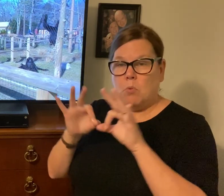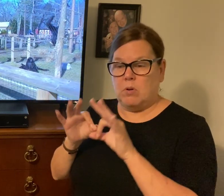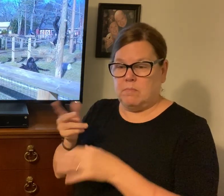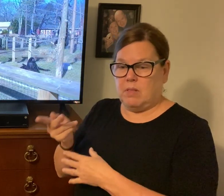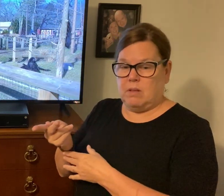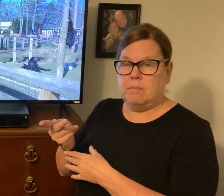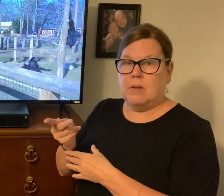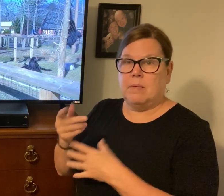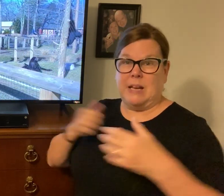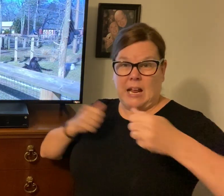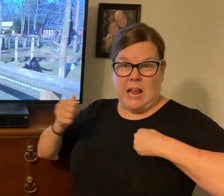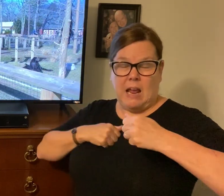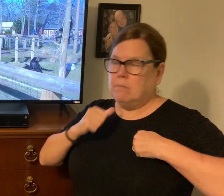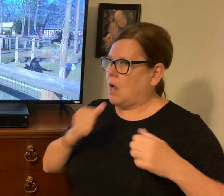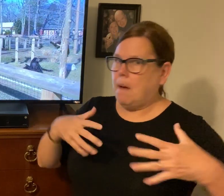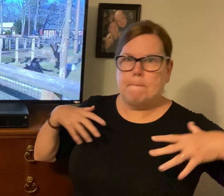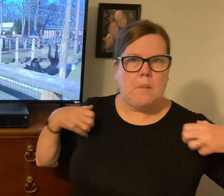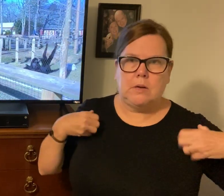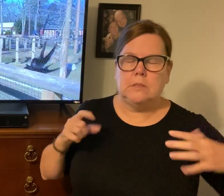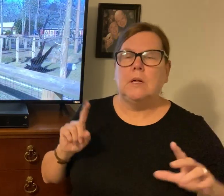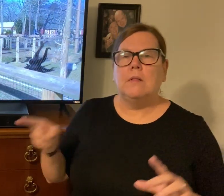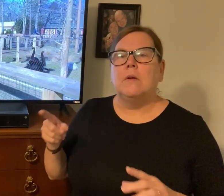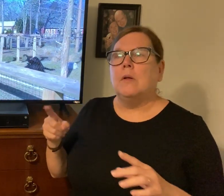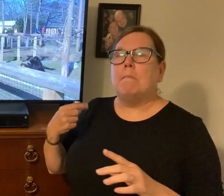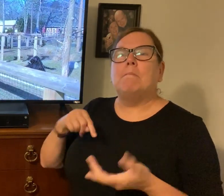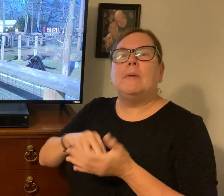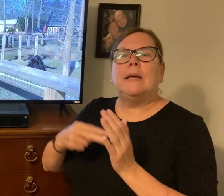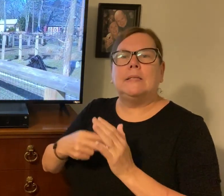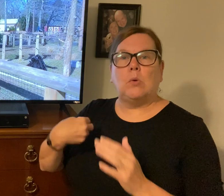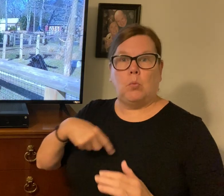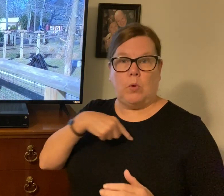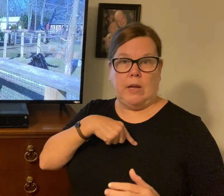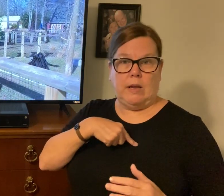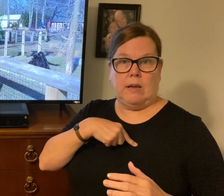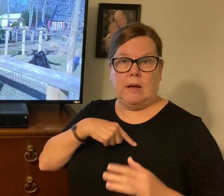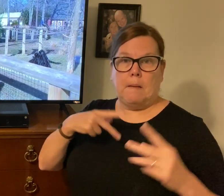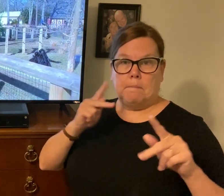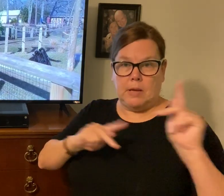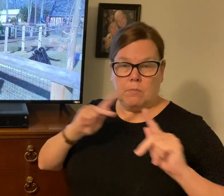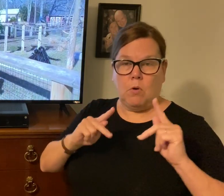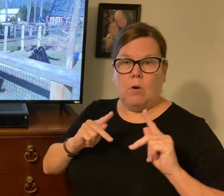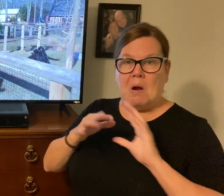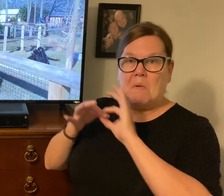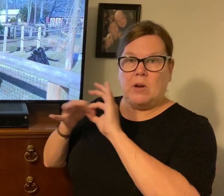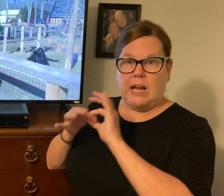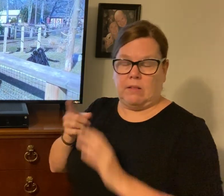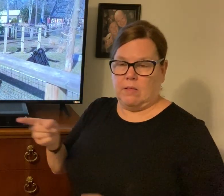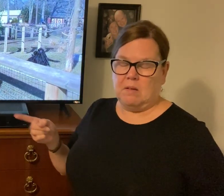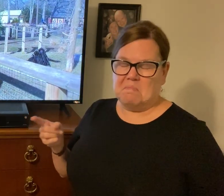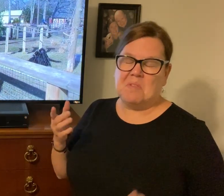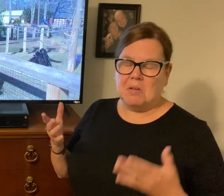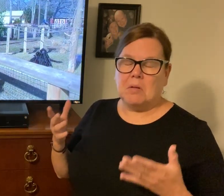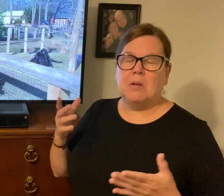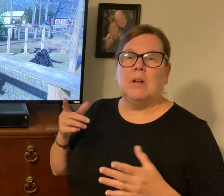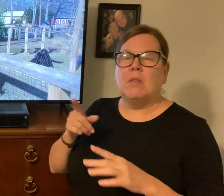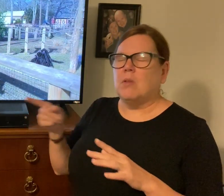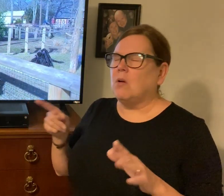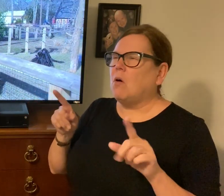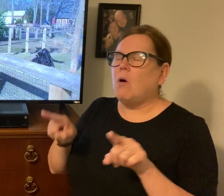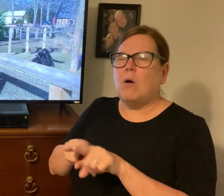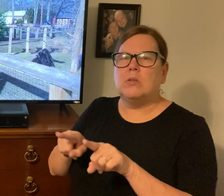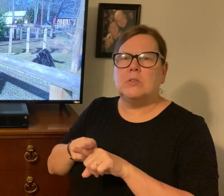guys being apes and not monkeys is that means we're closely related to them. So you may have heard of gorillas or chimpanzees. Those are